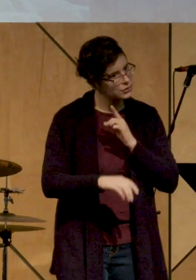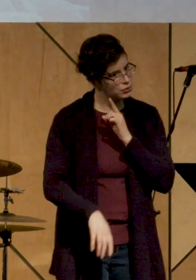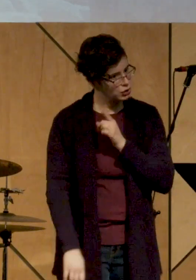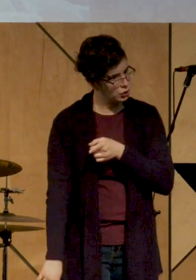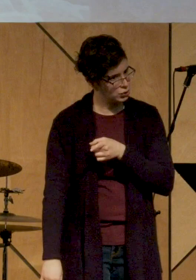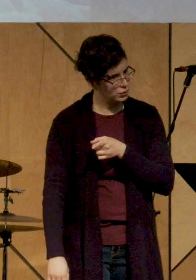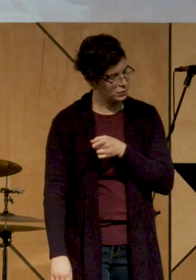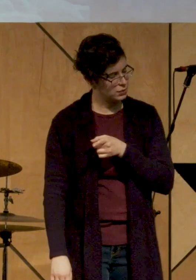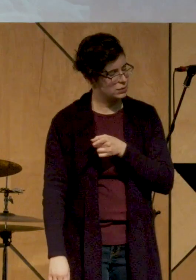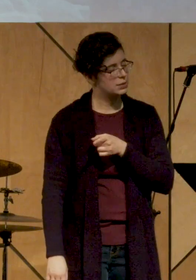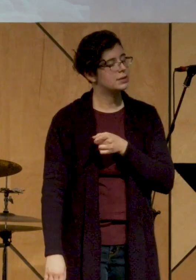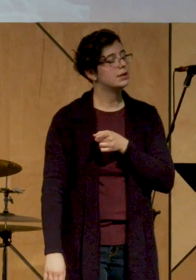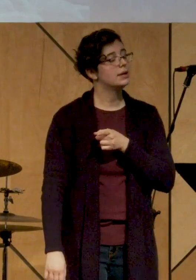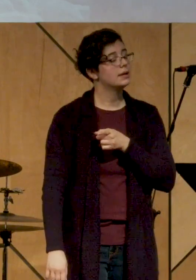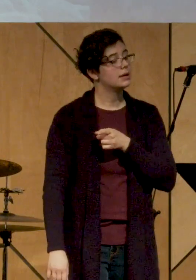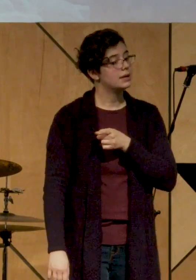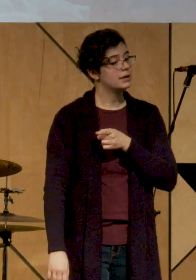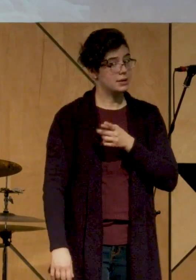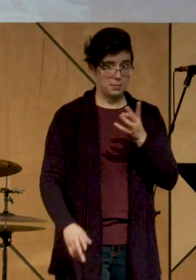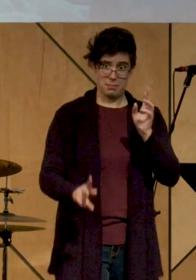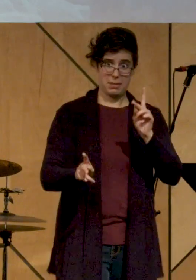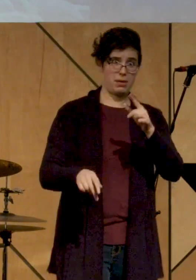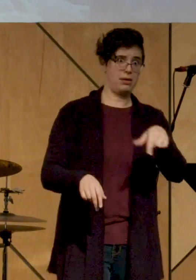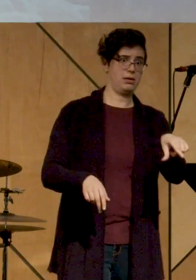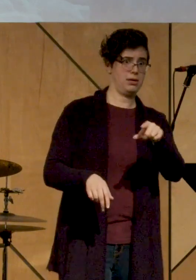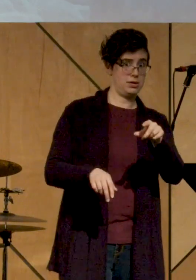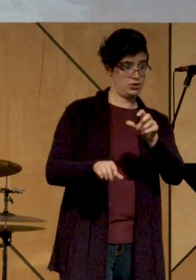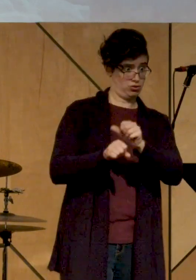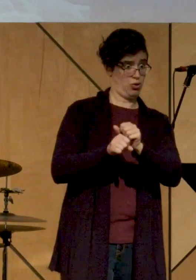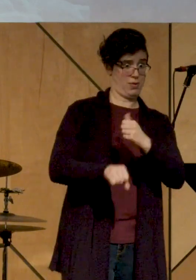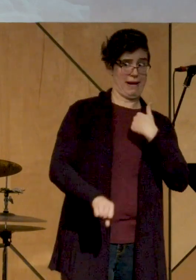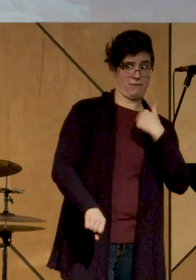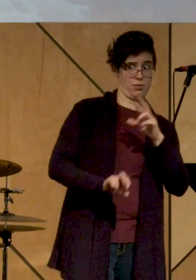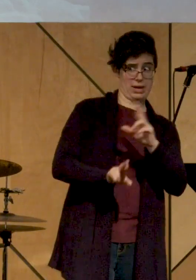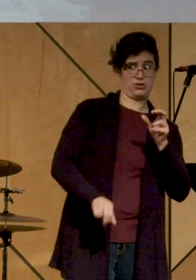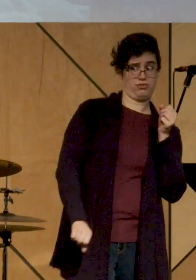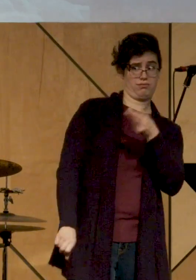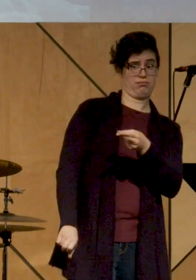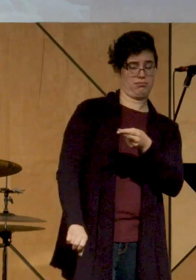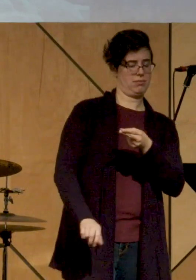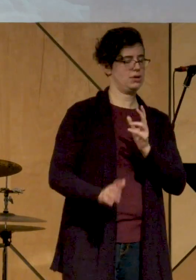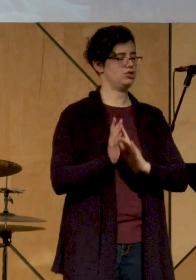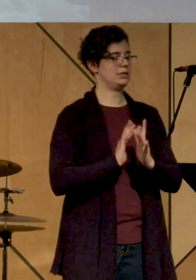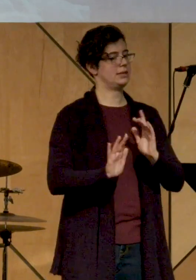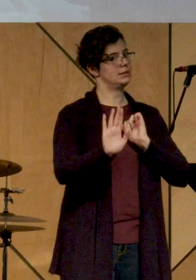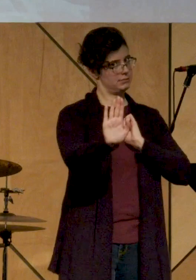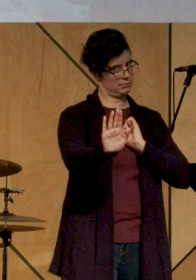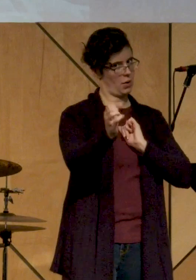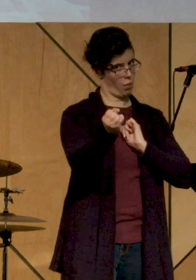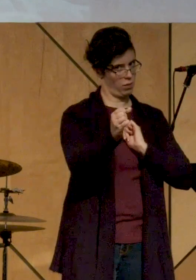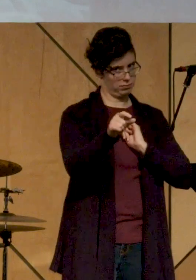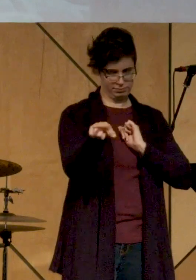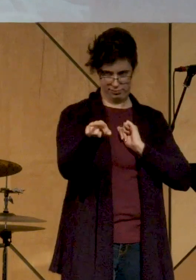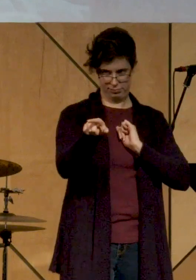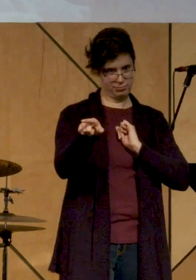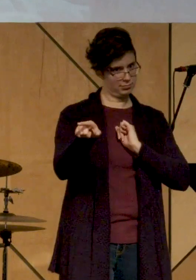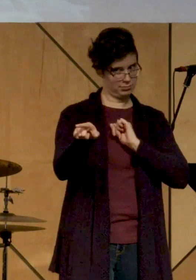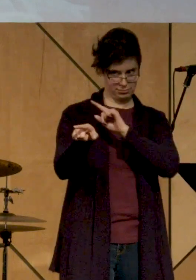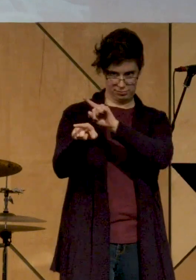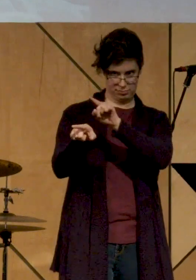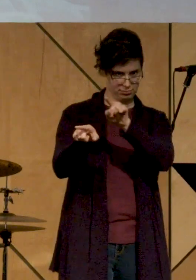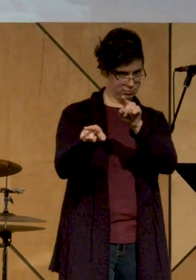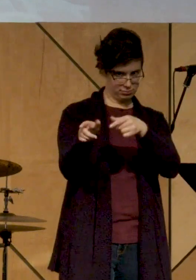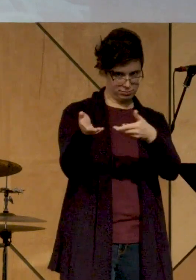then he protects her from the crowd. There's a crowd ready to stone her. And he basically sends them all away,